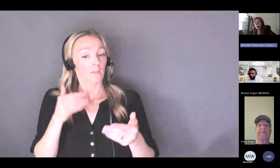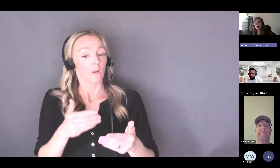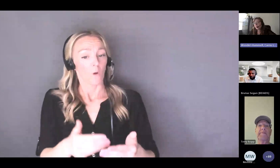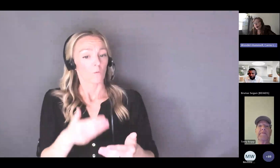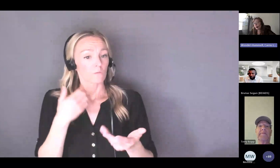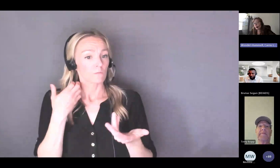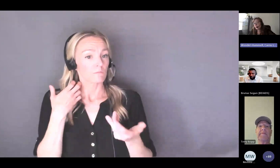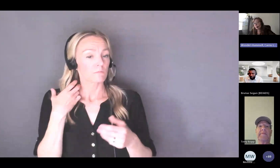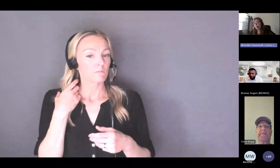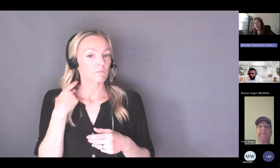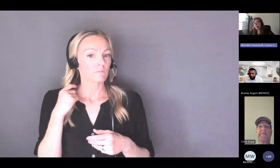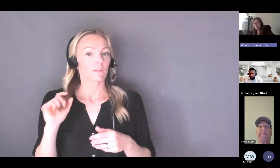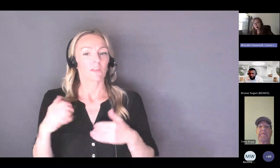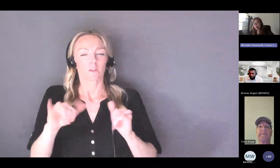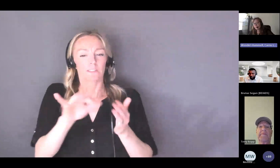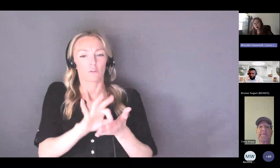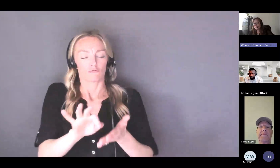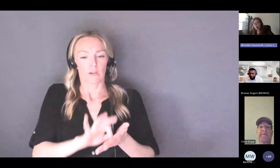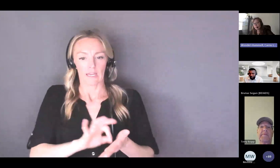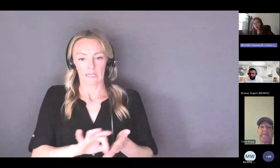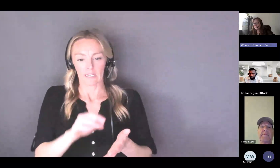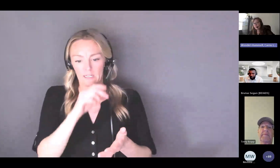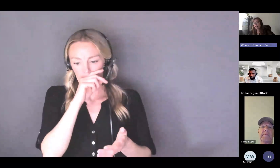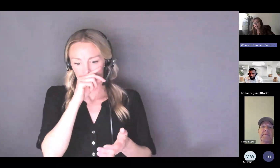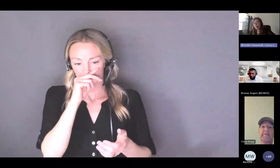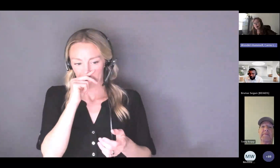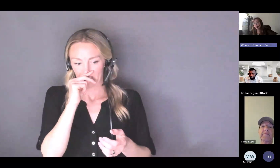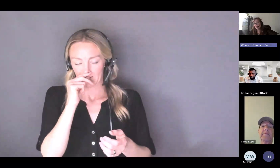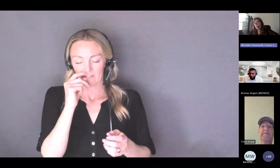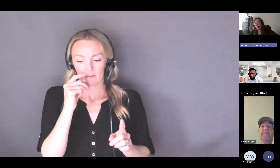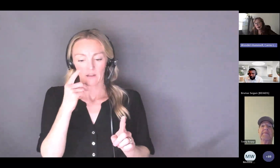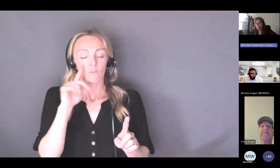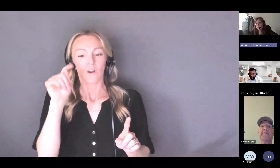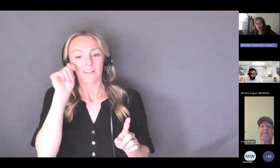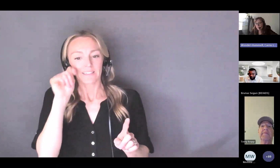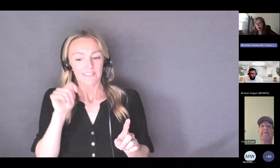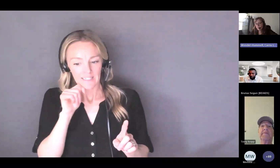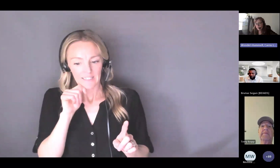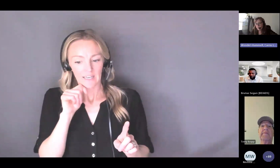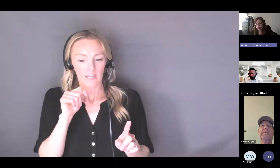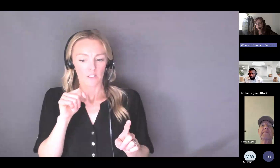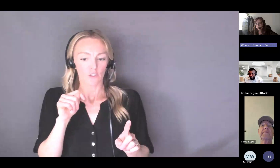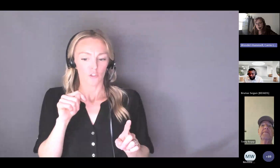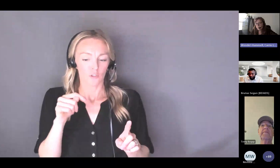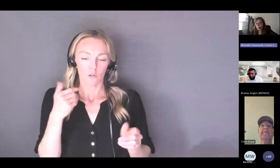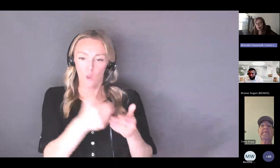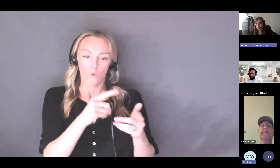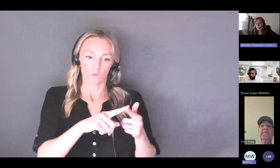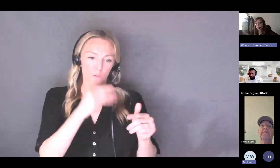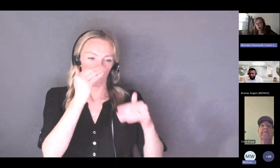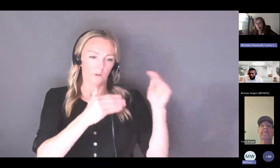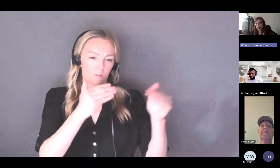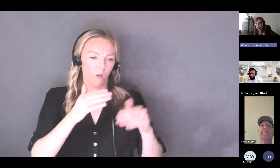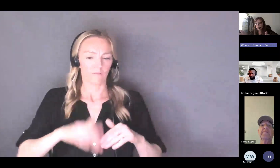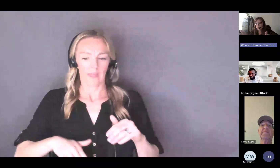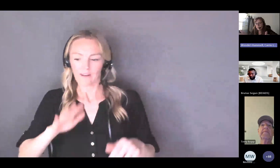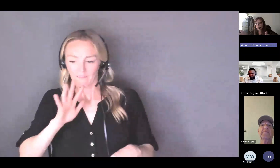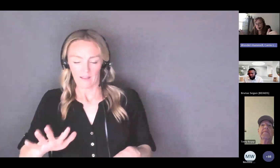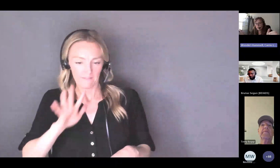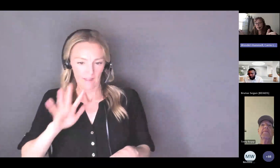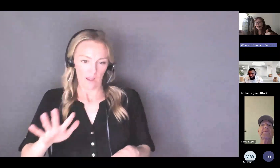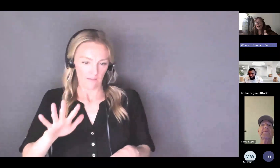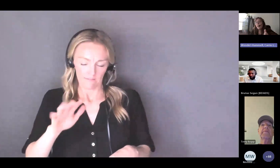they are still rated according to that standard for a teenager instead of like what we would expect from a 5-year-old. Who we would never send a 5-year-old